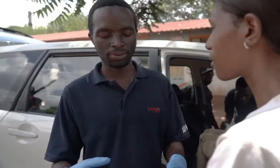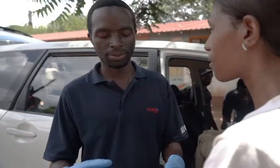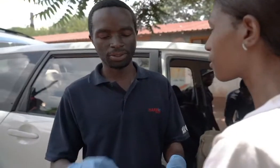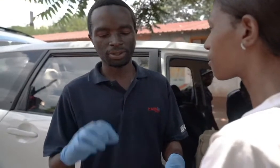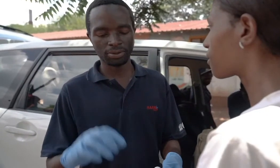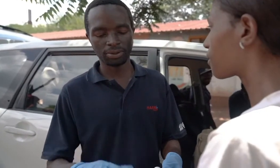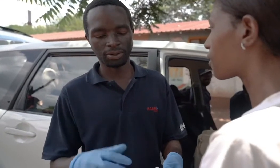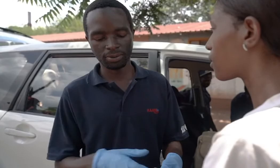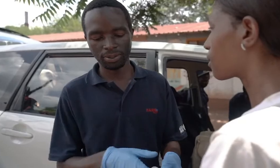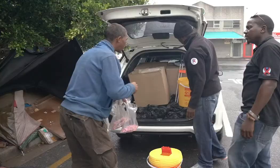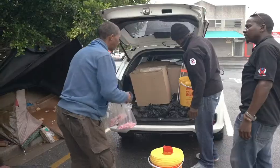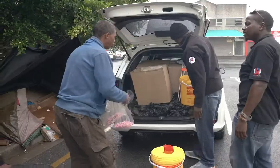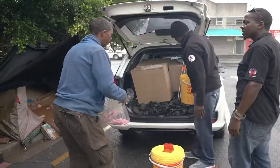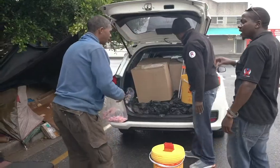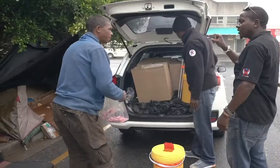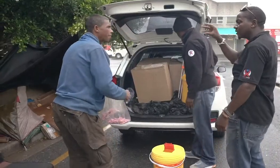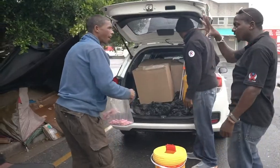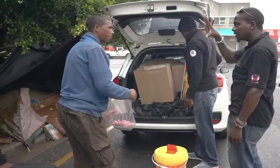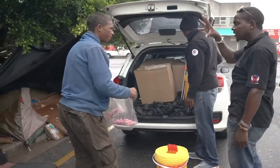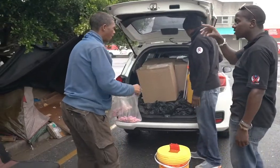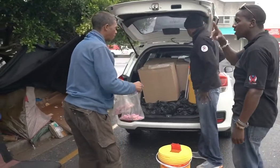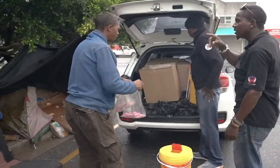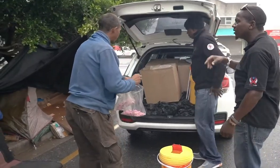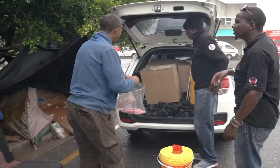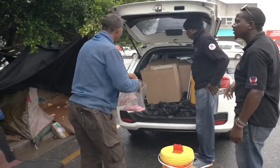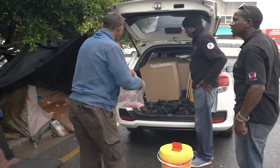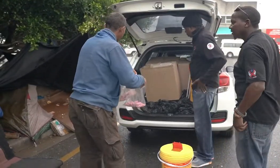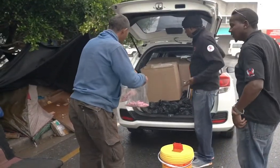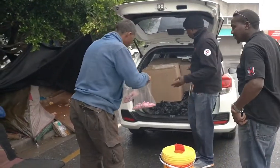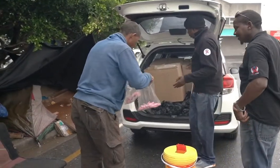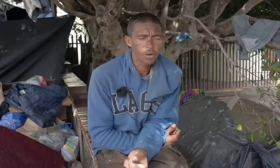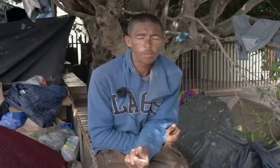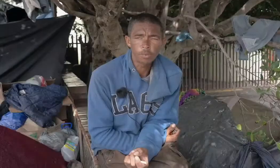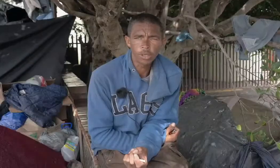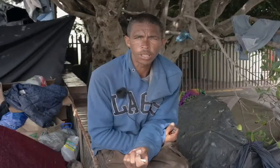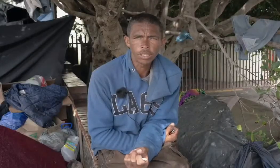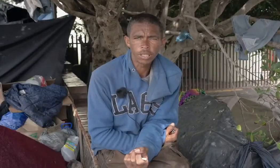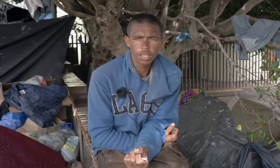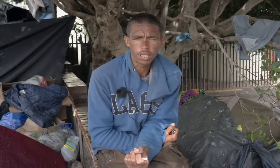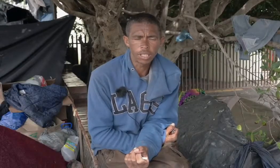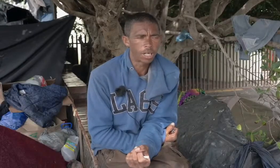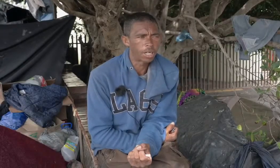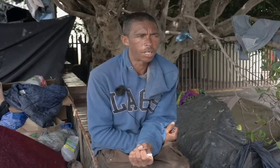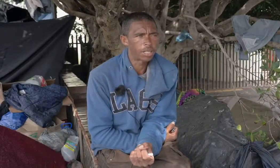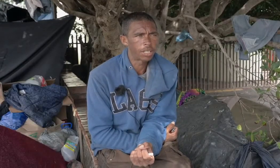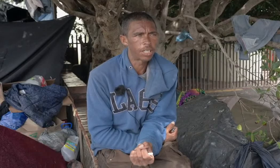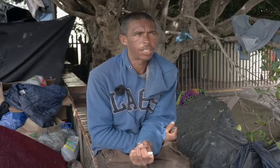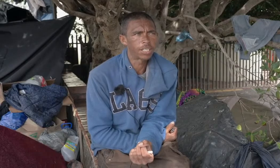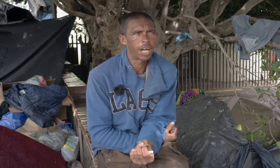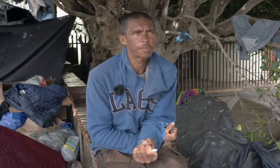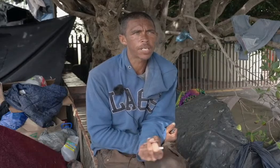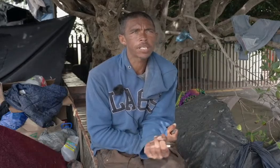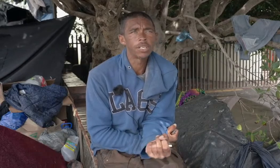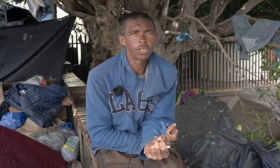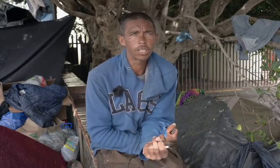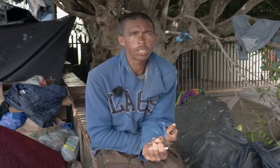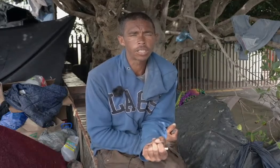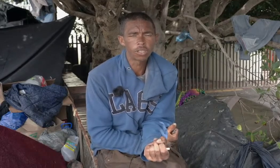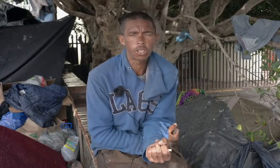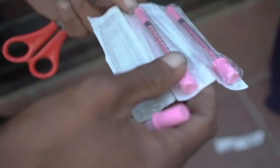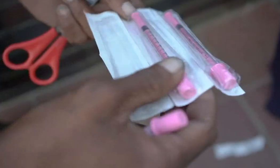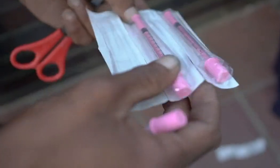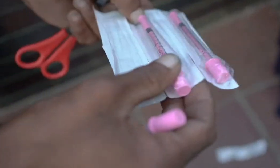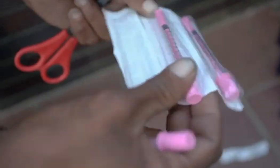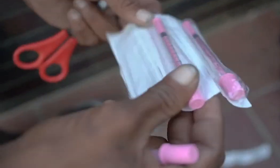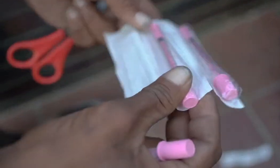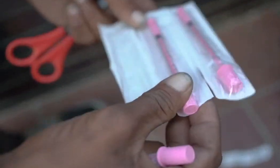safer injecting. The harm reduction program is so important. It helps us a lot not